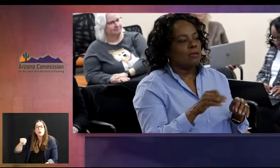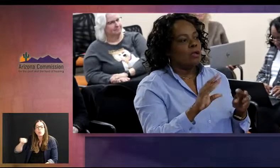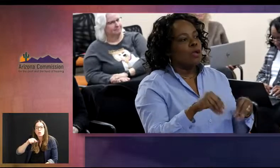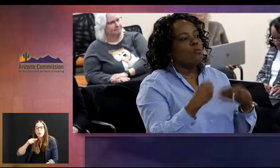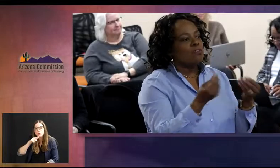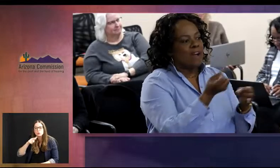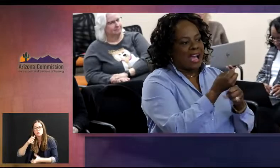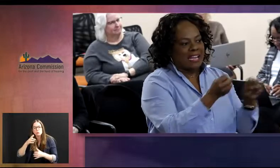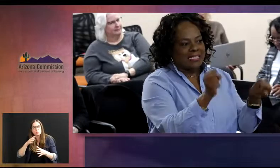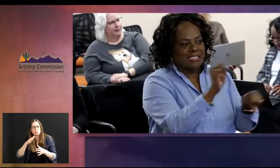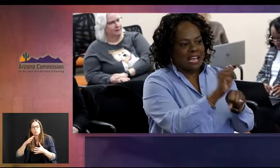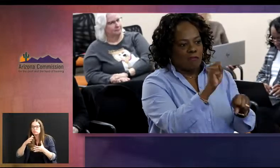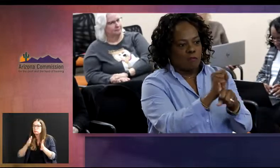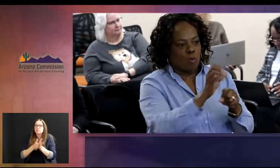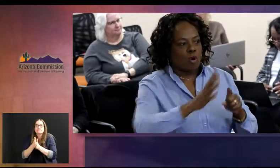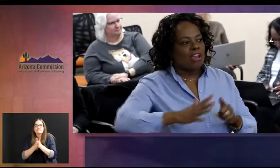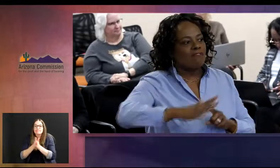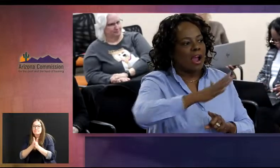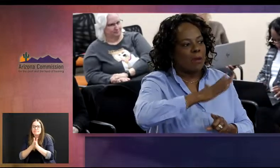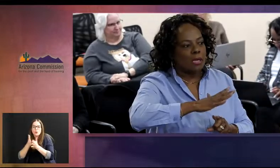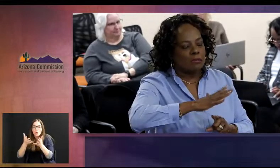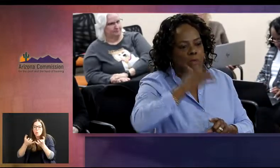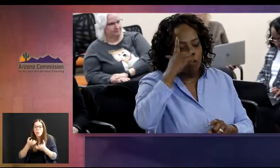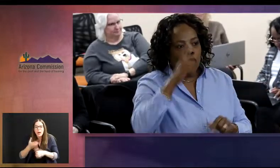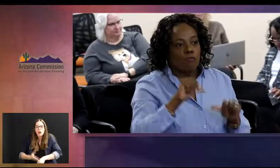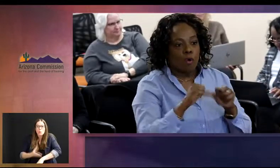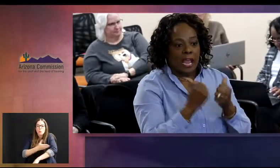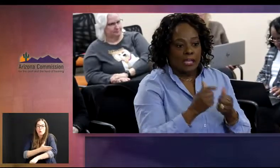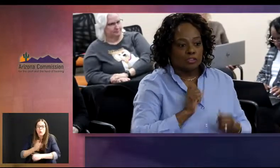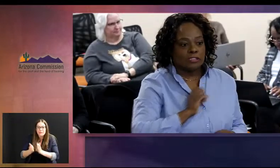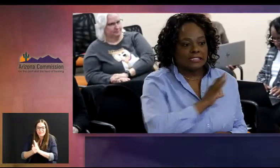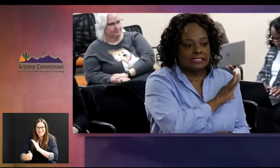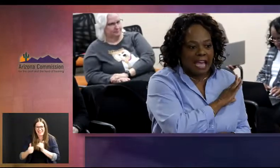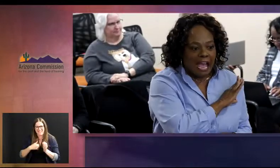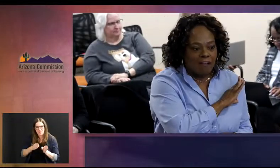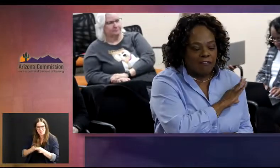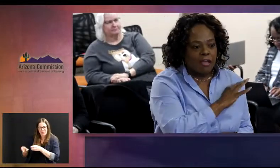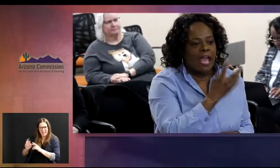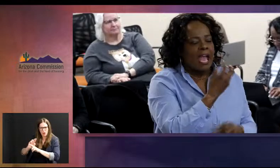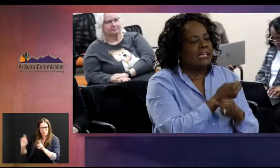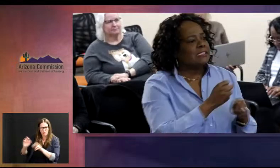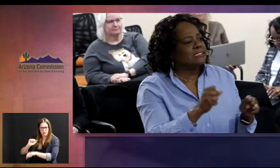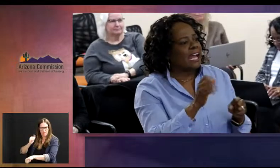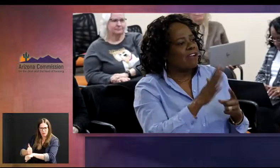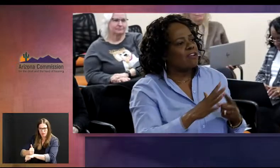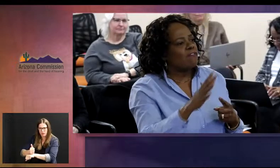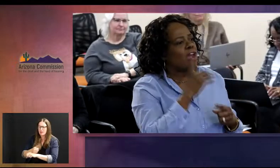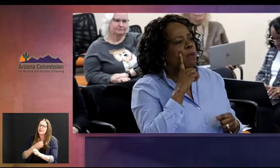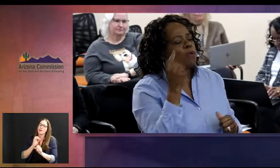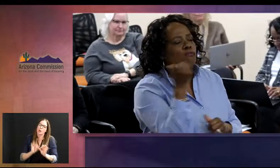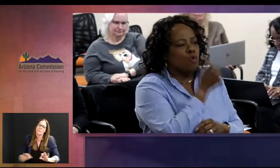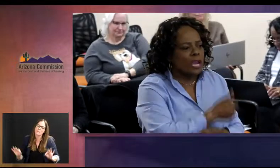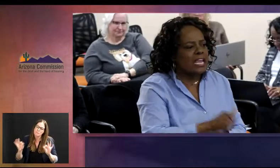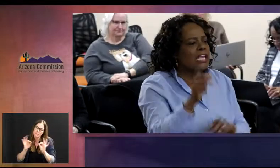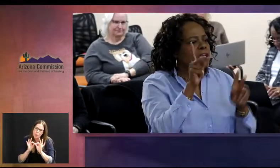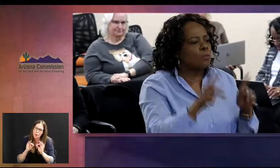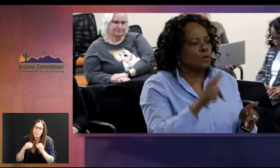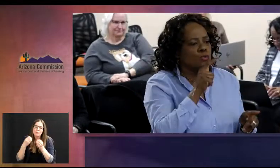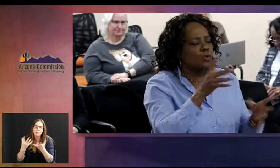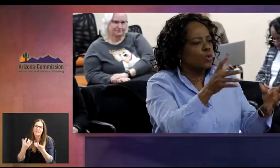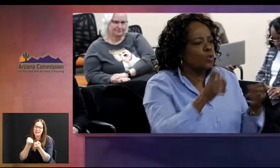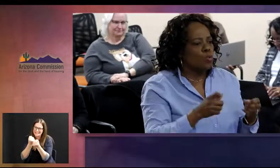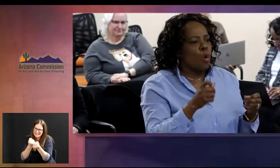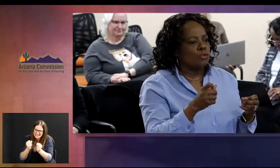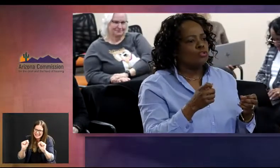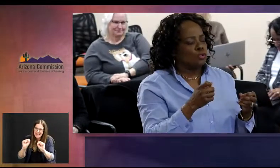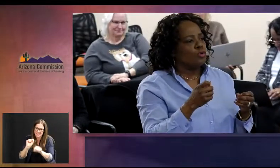And more importantly, to provide a safe working environment for our agency staff and a safe environment